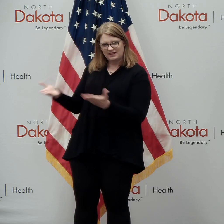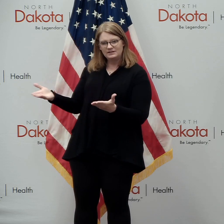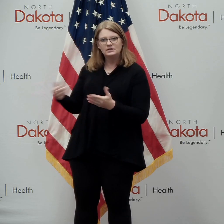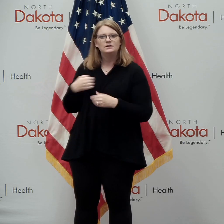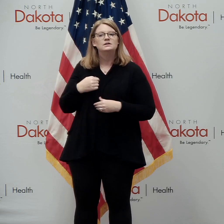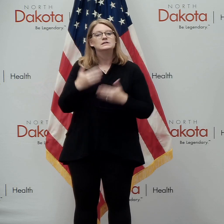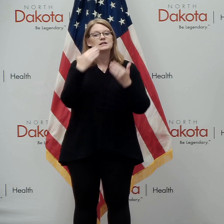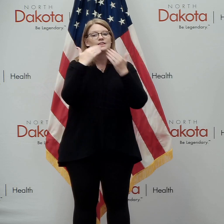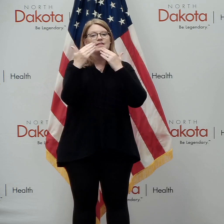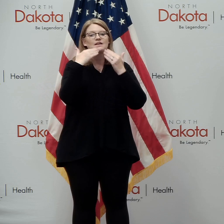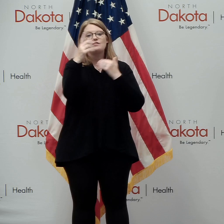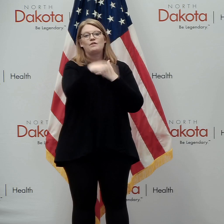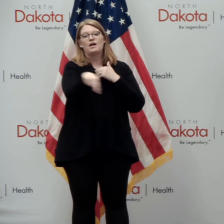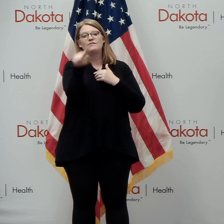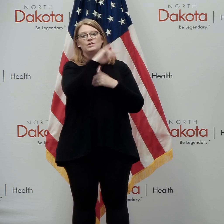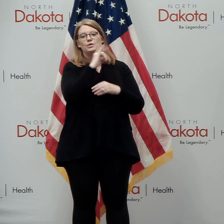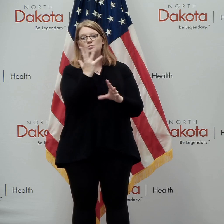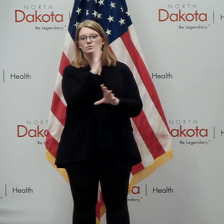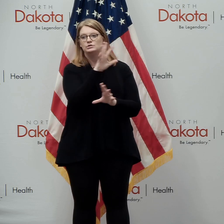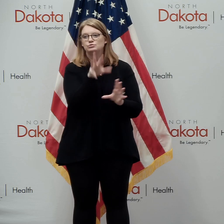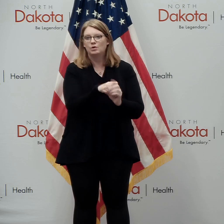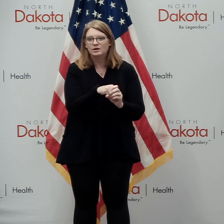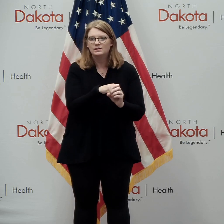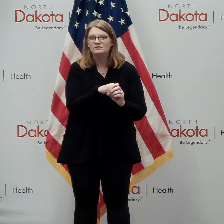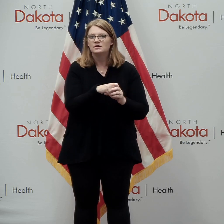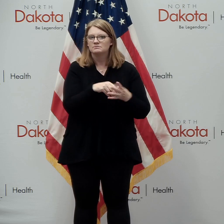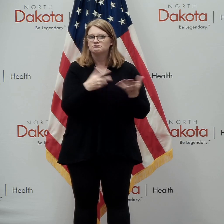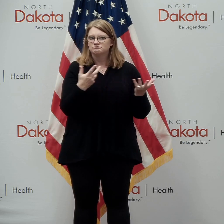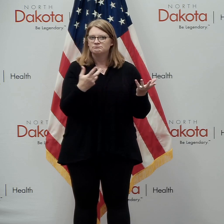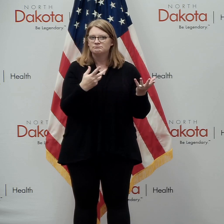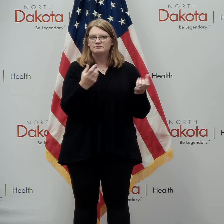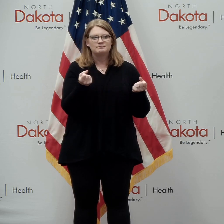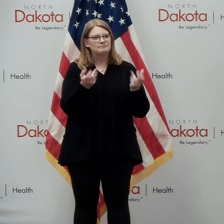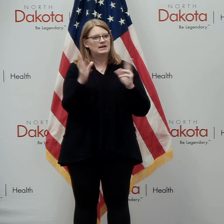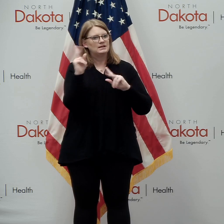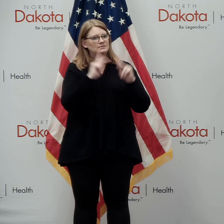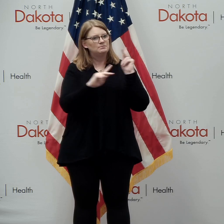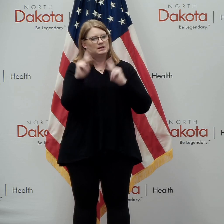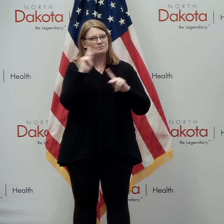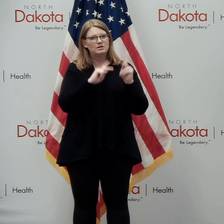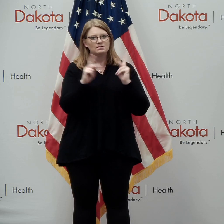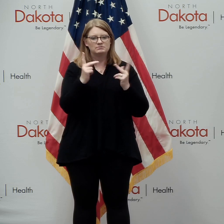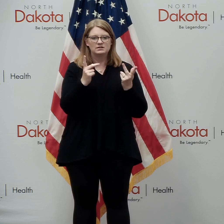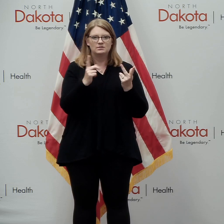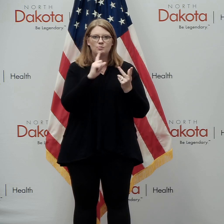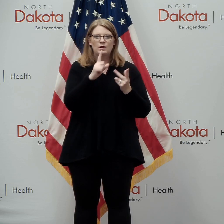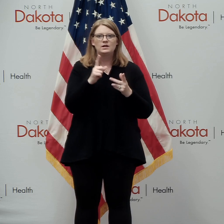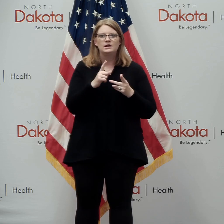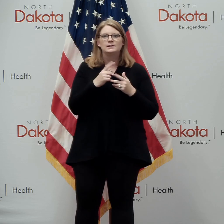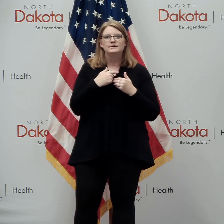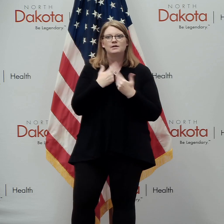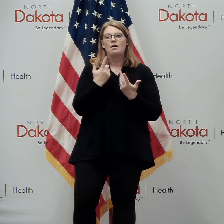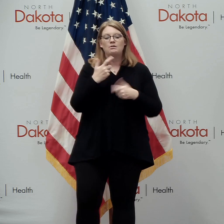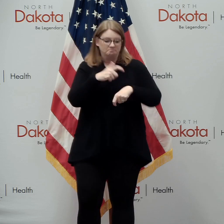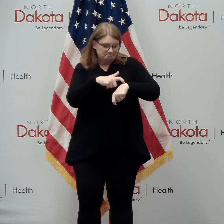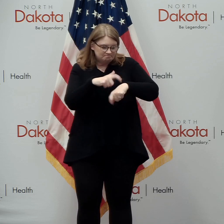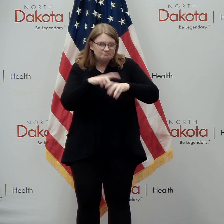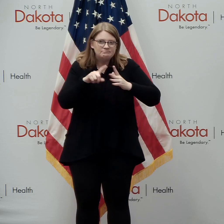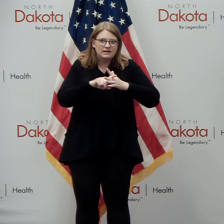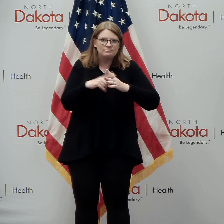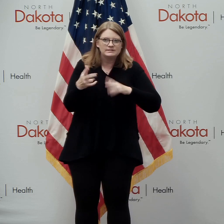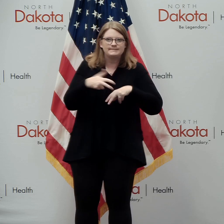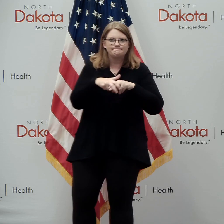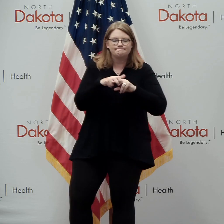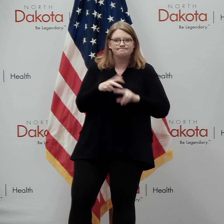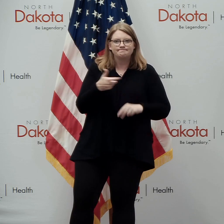joining us today. We know we've got many folks that make a regular investment in their own time to make sure that they can help themselves,